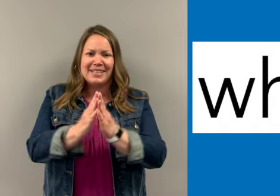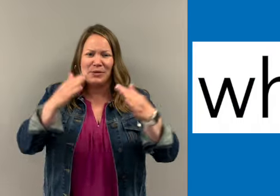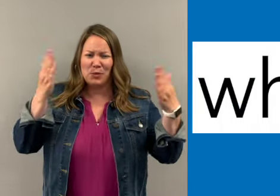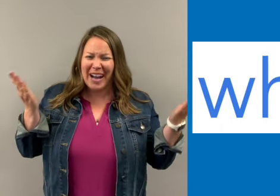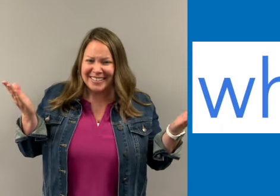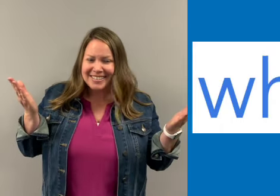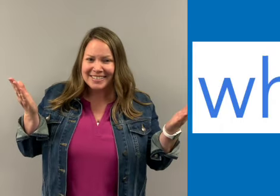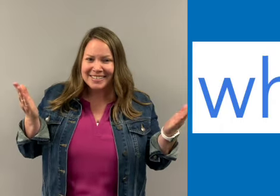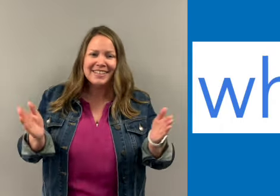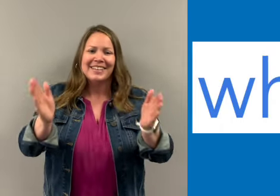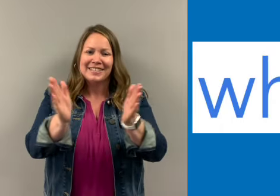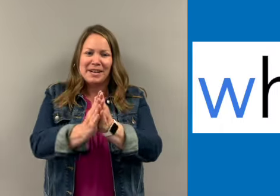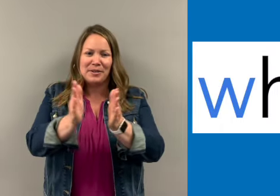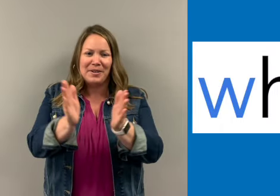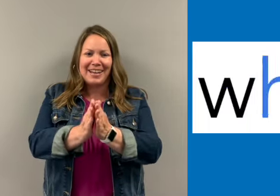W-H-A-T, what?